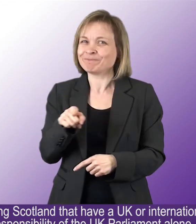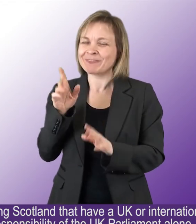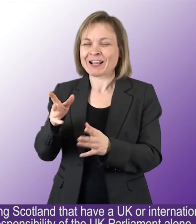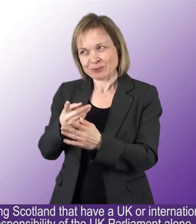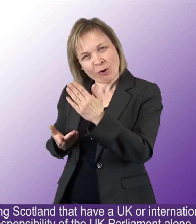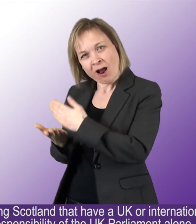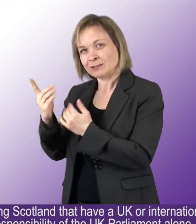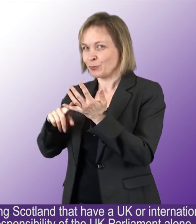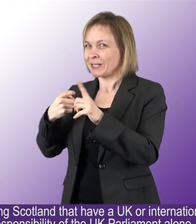Parliament alone.